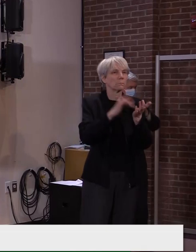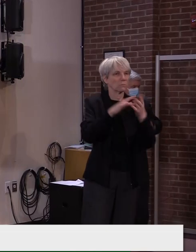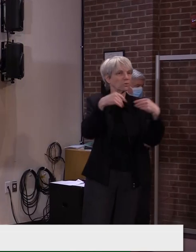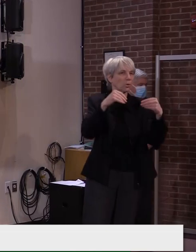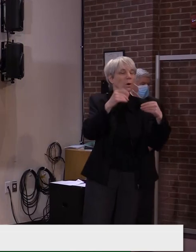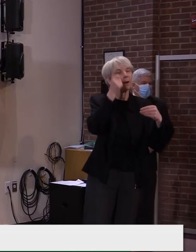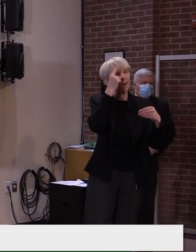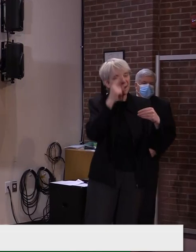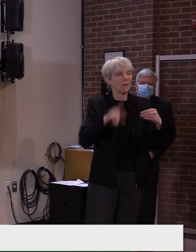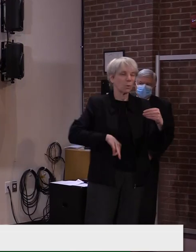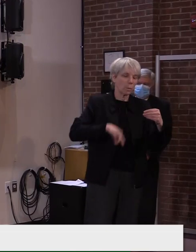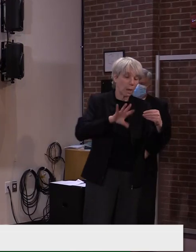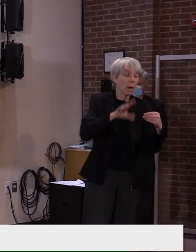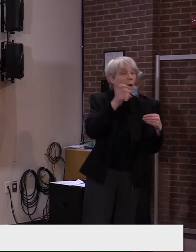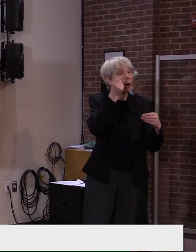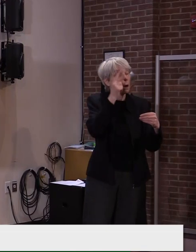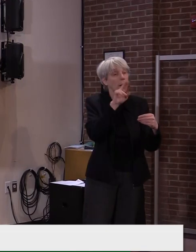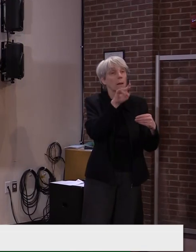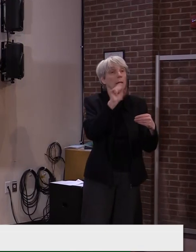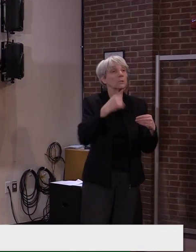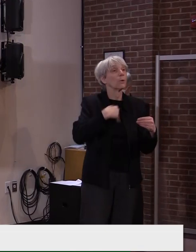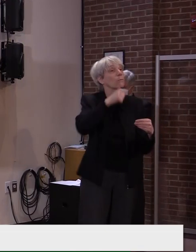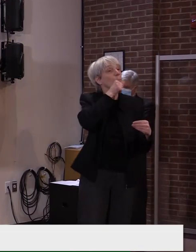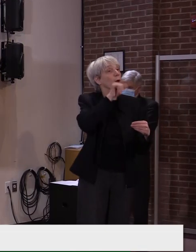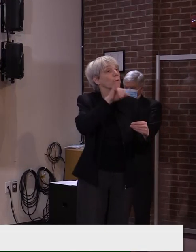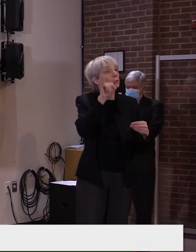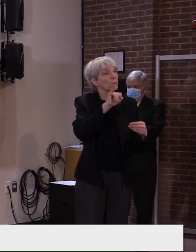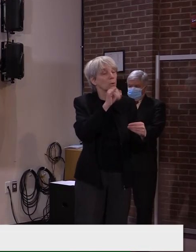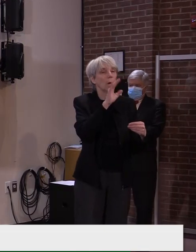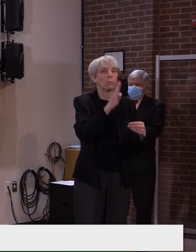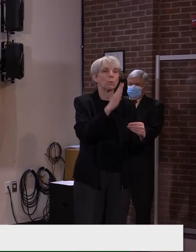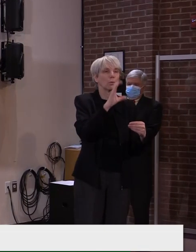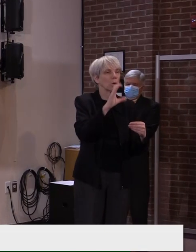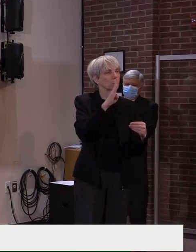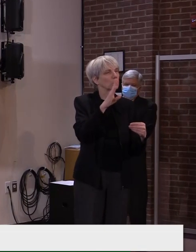commercial insurance, which will be reimbursed.